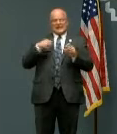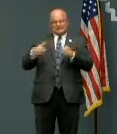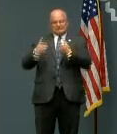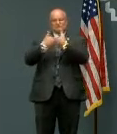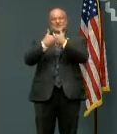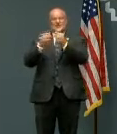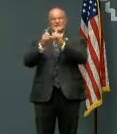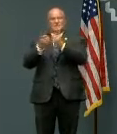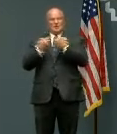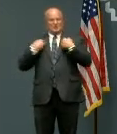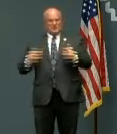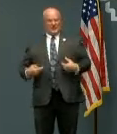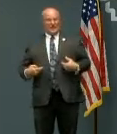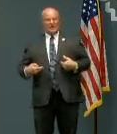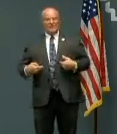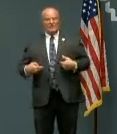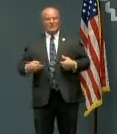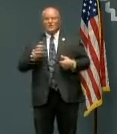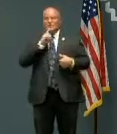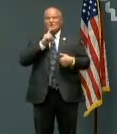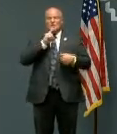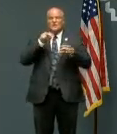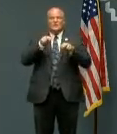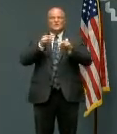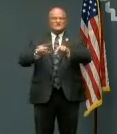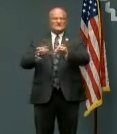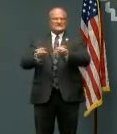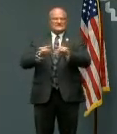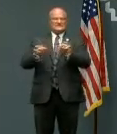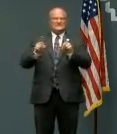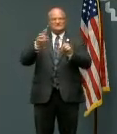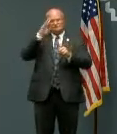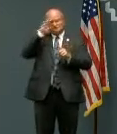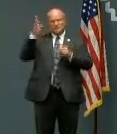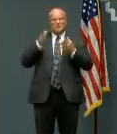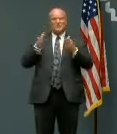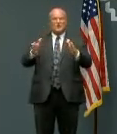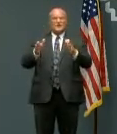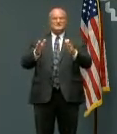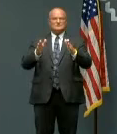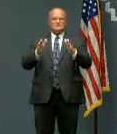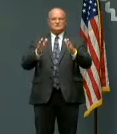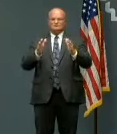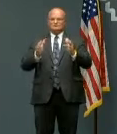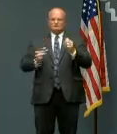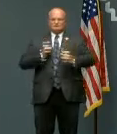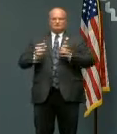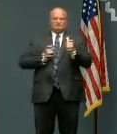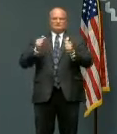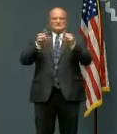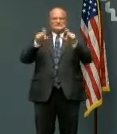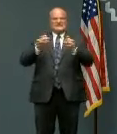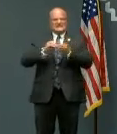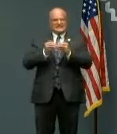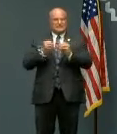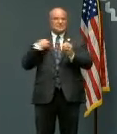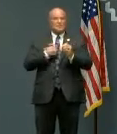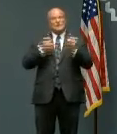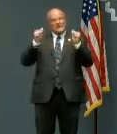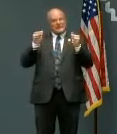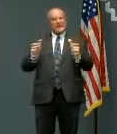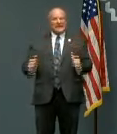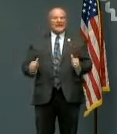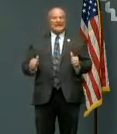challenged the Department of Health to really look for different creative ways to invigorate those testing numbers so that we